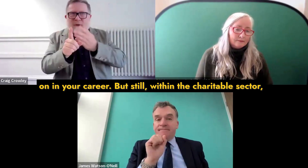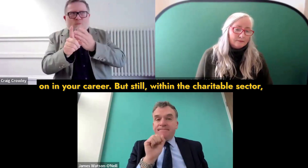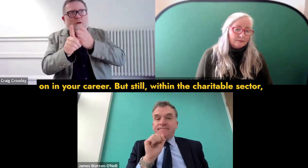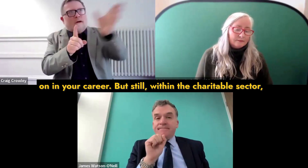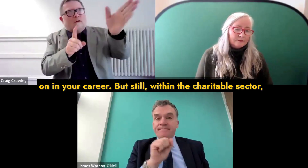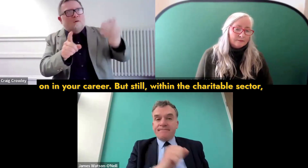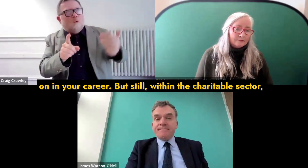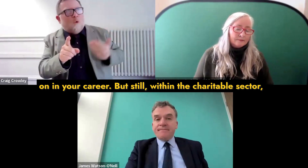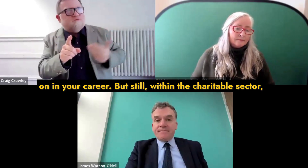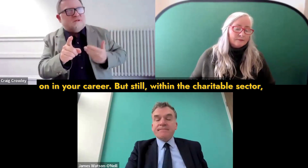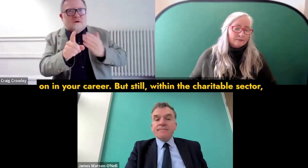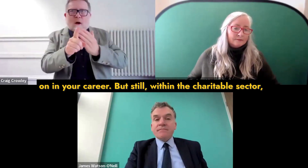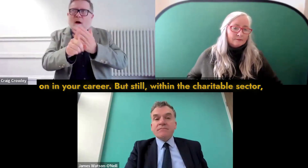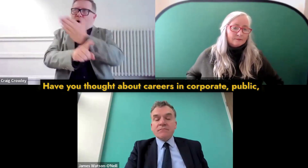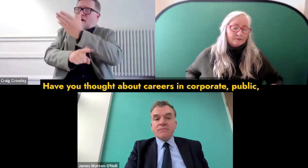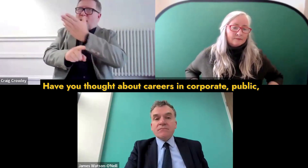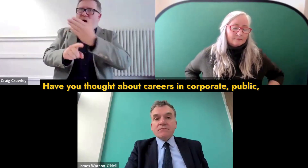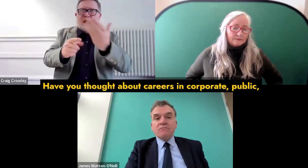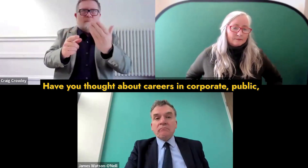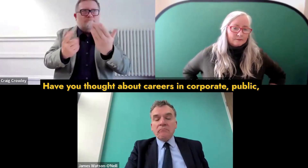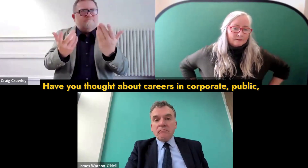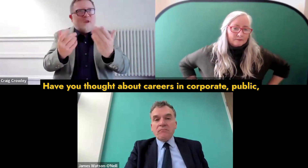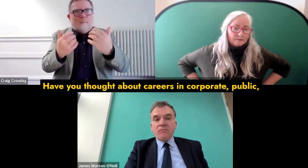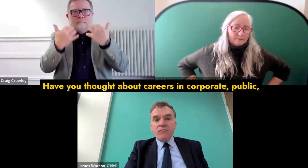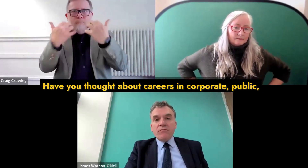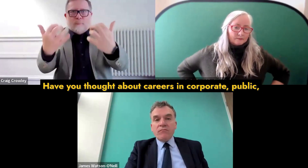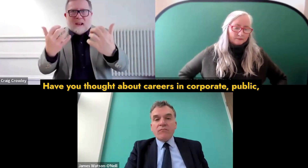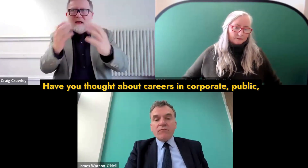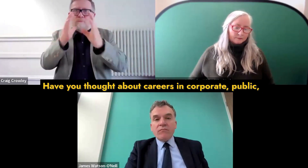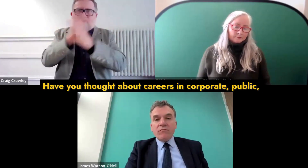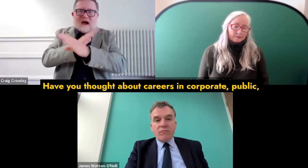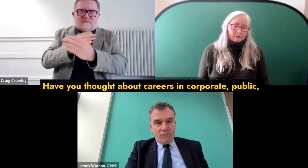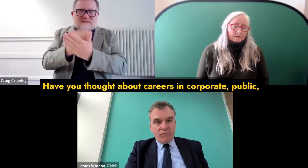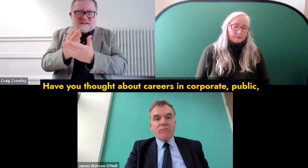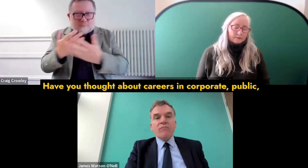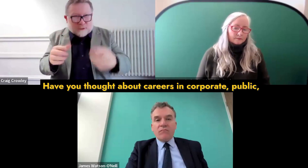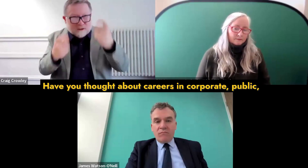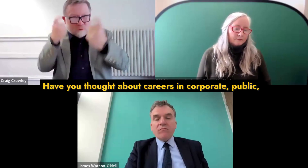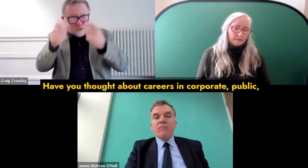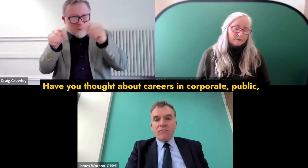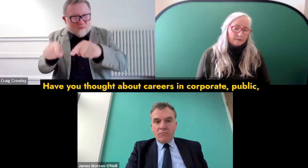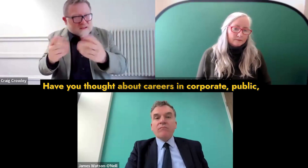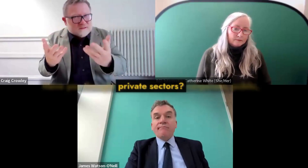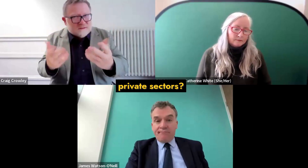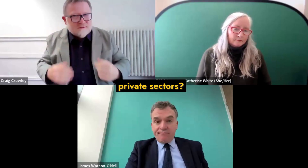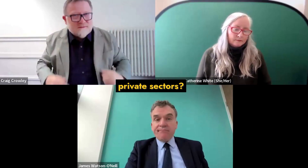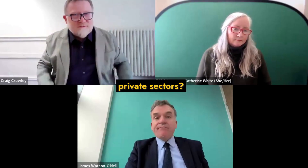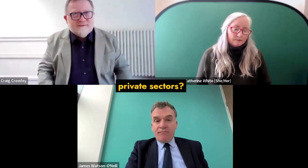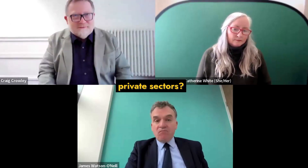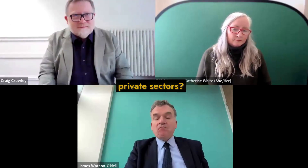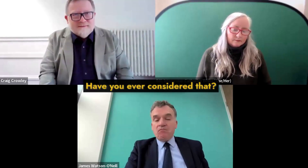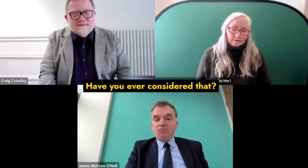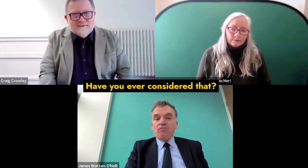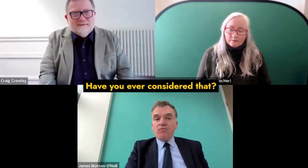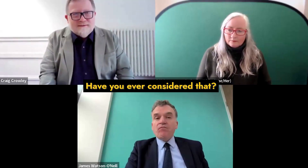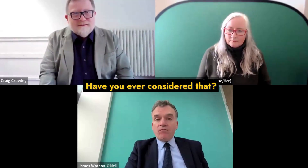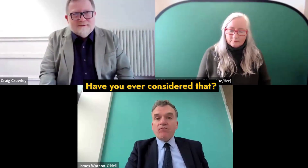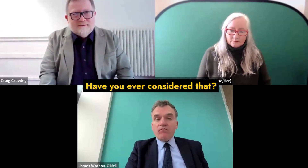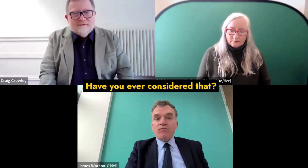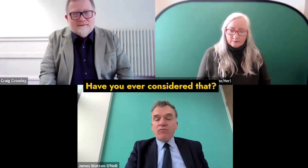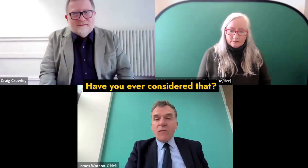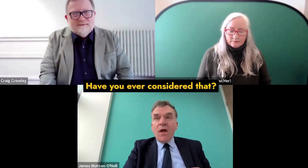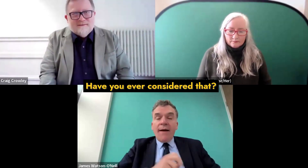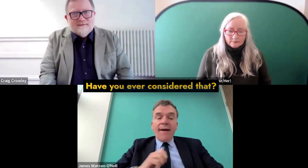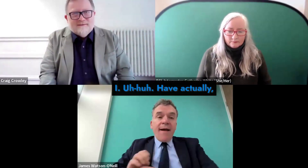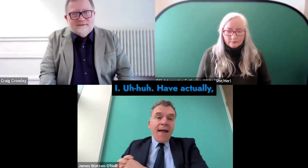charitable sector. Have you thought about, careers in corporate, public, private sectors? Have you ever considered